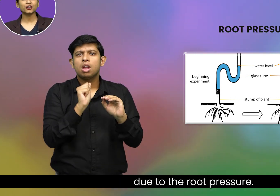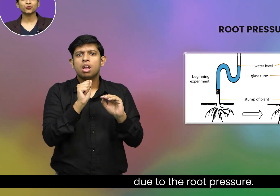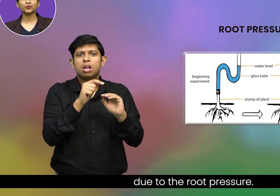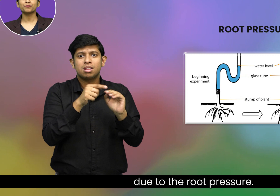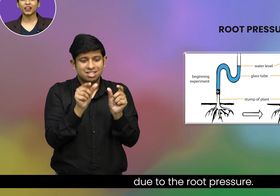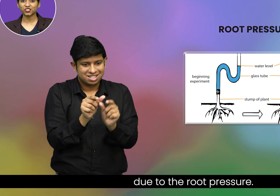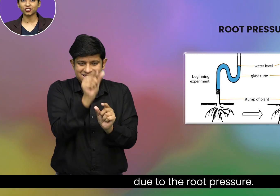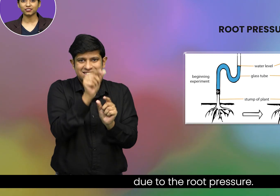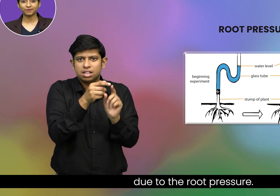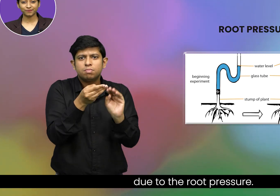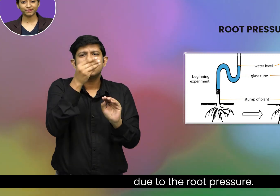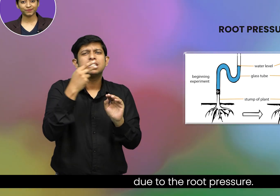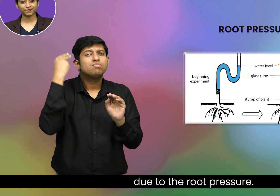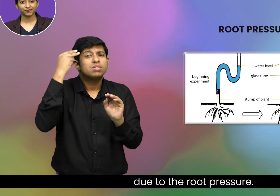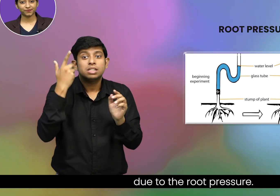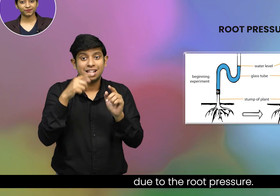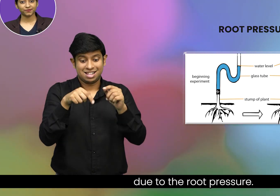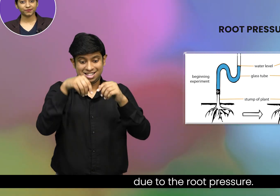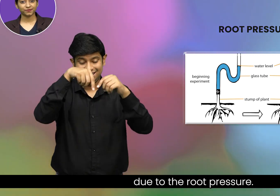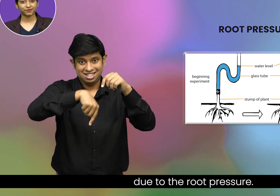to the root pressure.